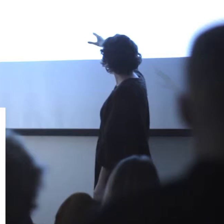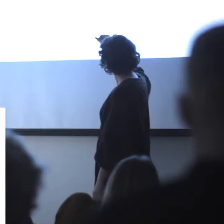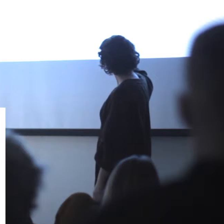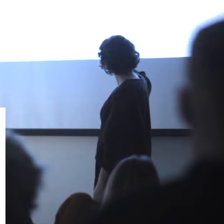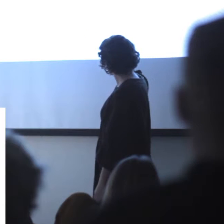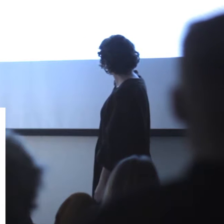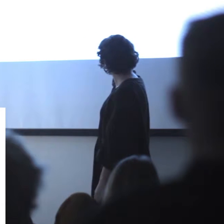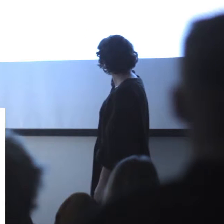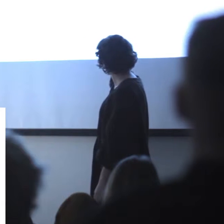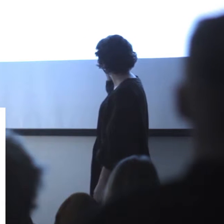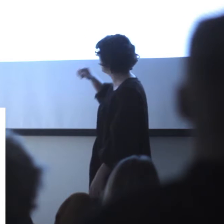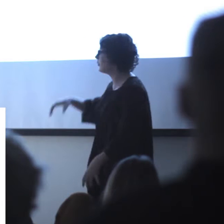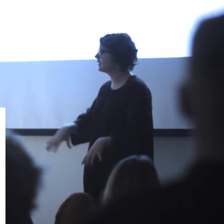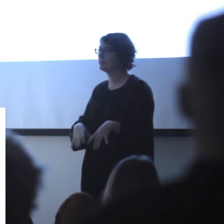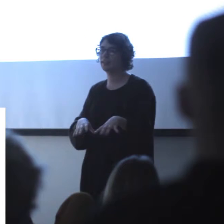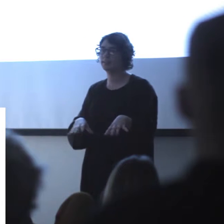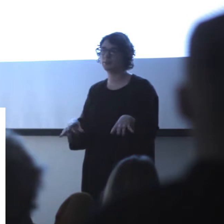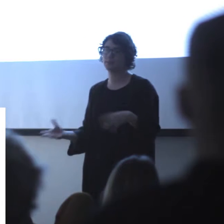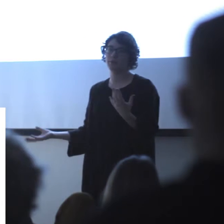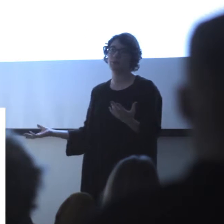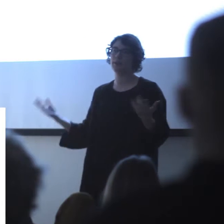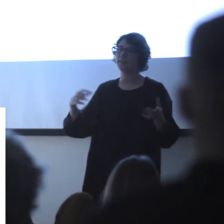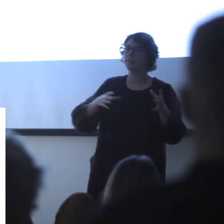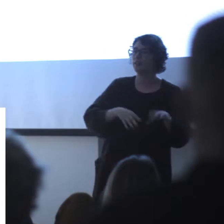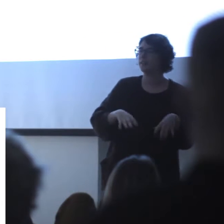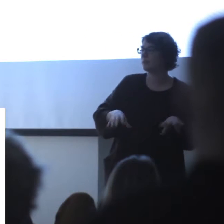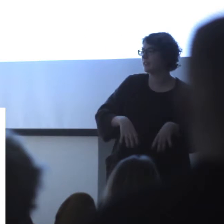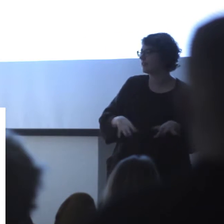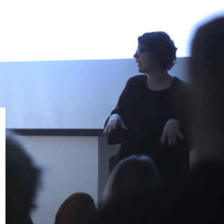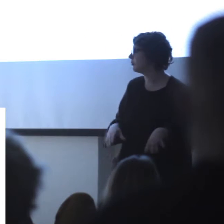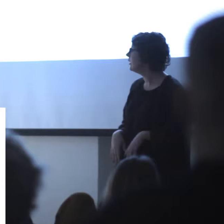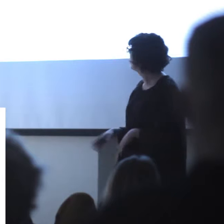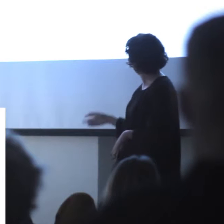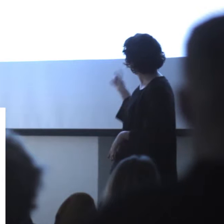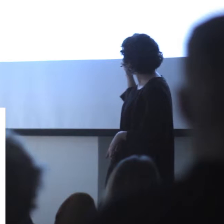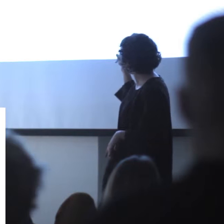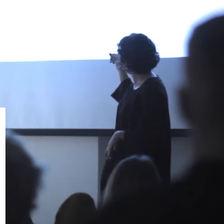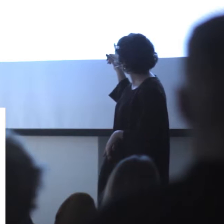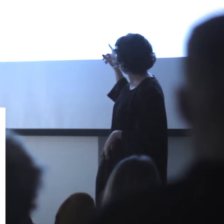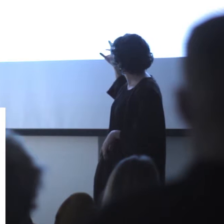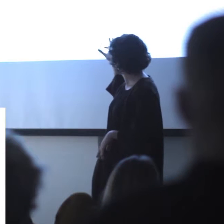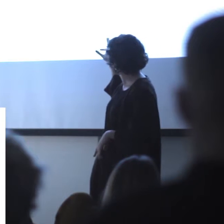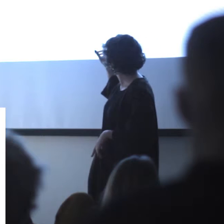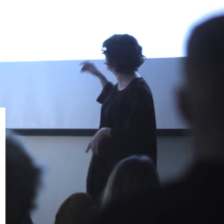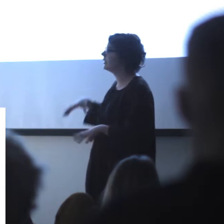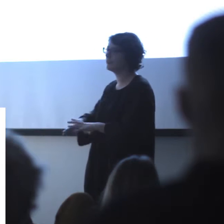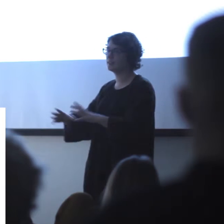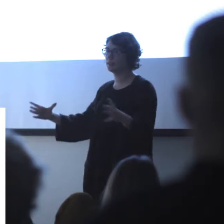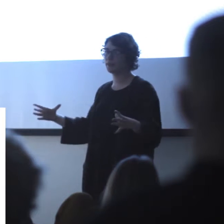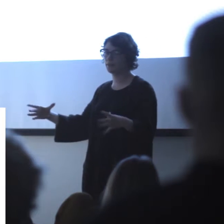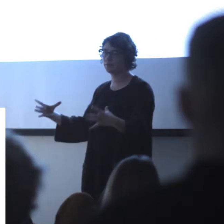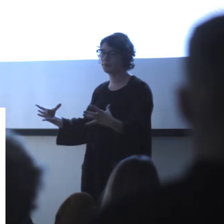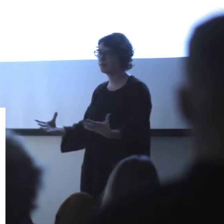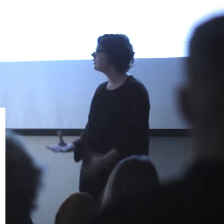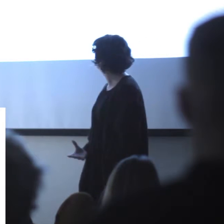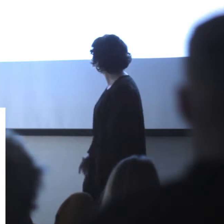child. So it works as text. It was before like the internet and the Skype. We wrote to other people with this, and you needed the